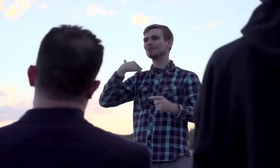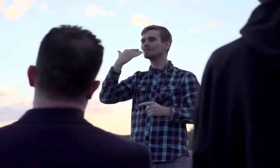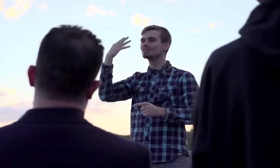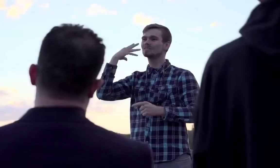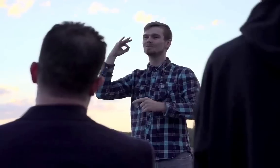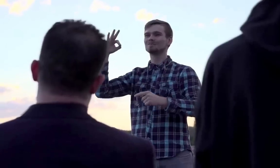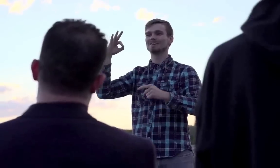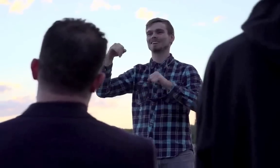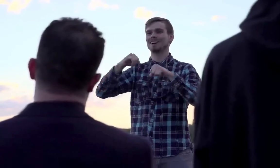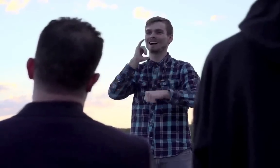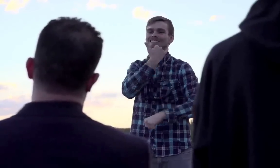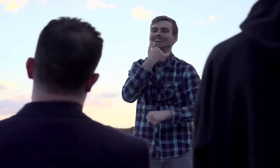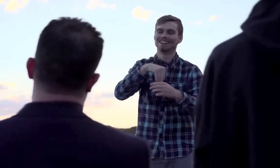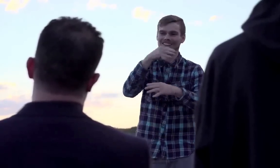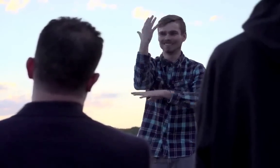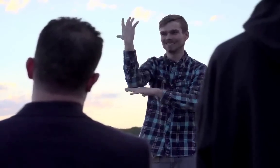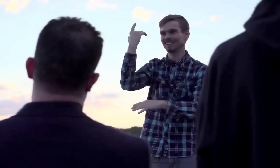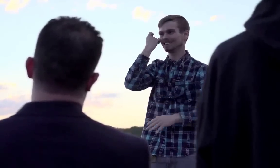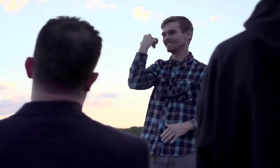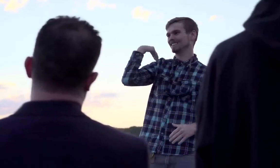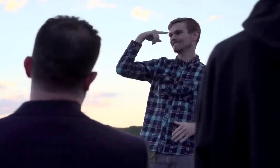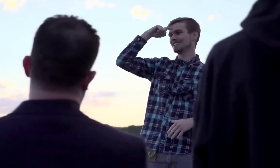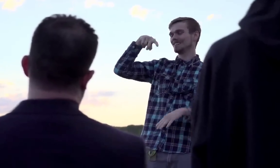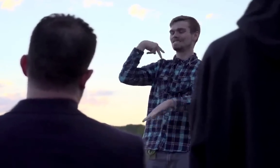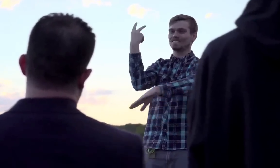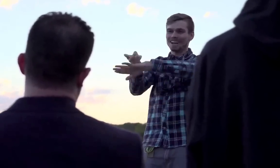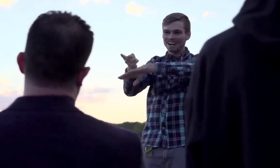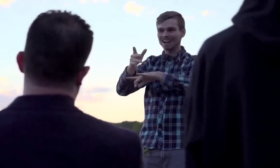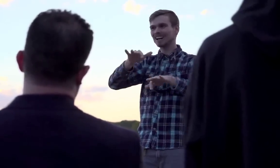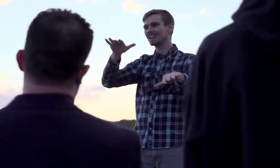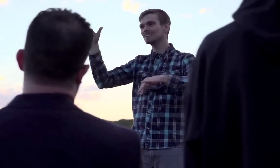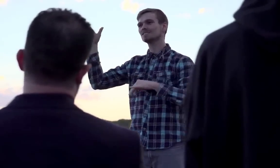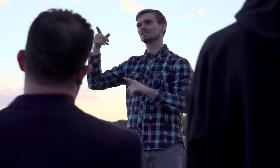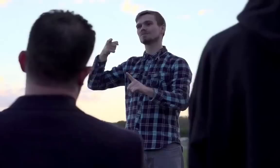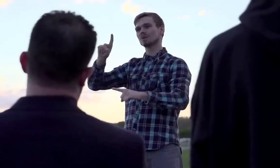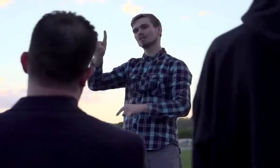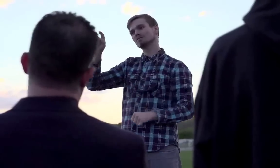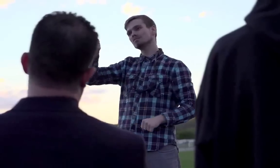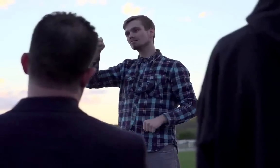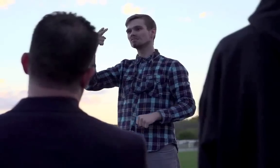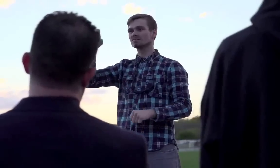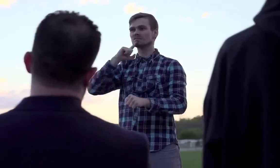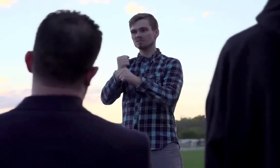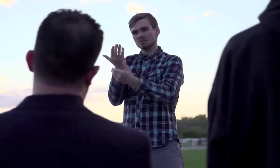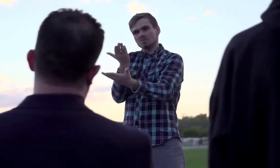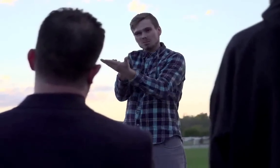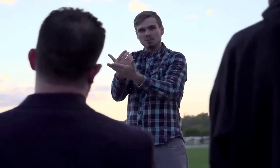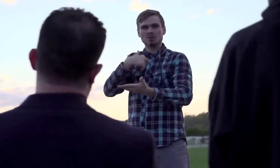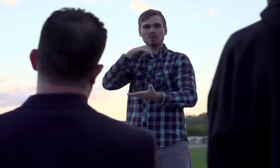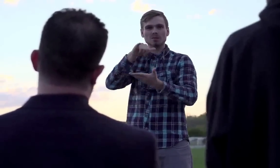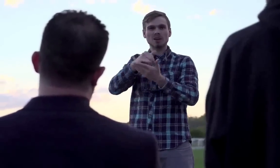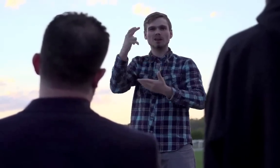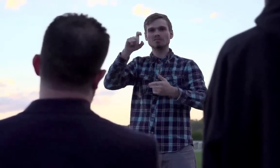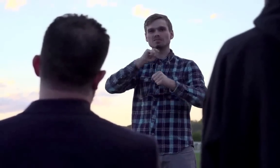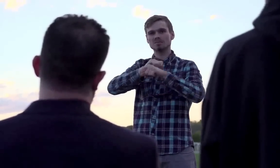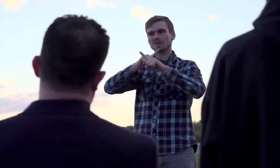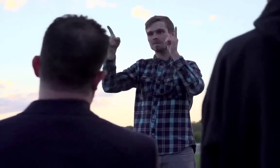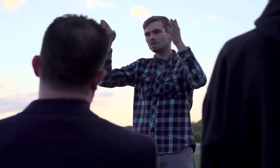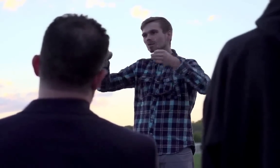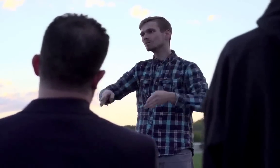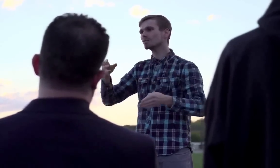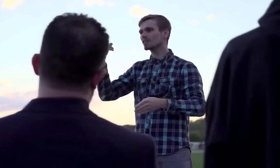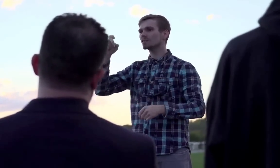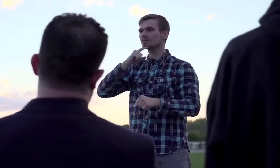just so many great experiences, you know, all those crazy things that happen when you're biking in the woods. Sometimes we had a couple